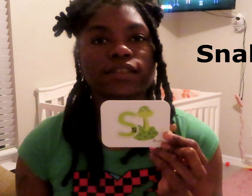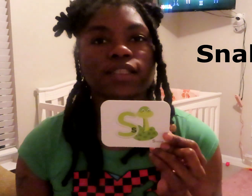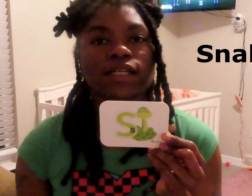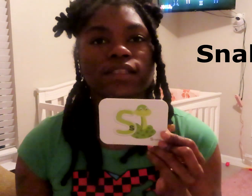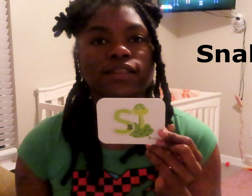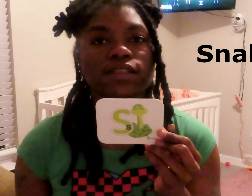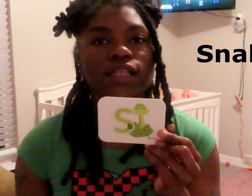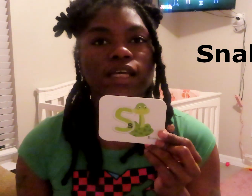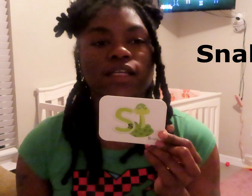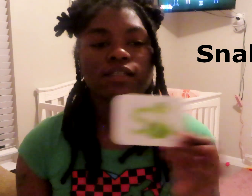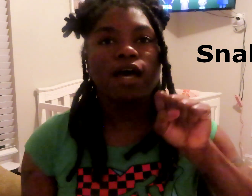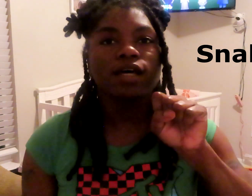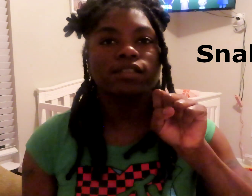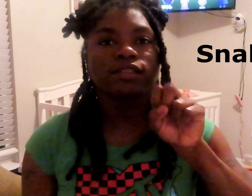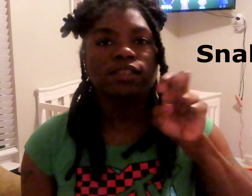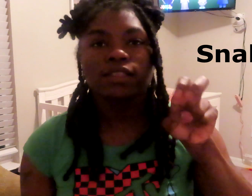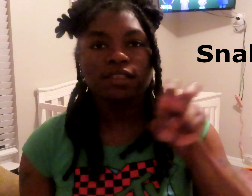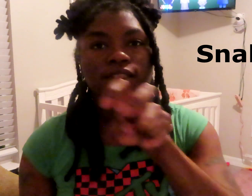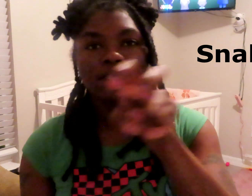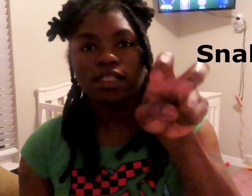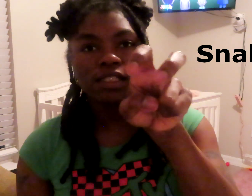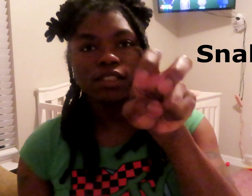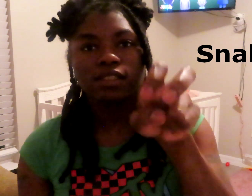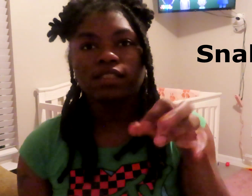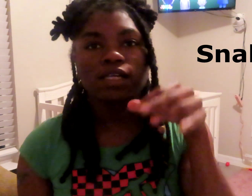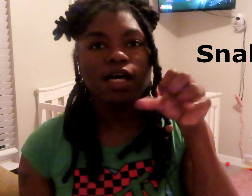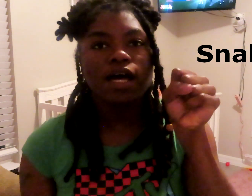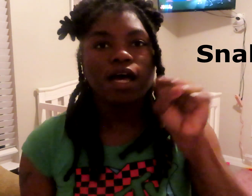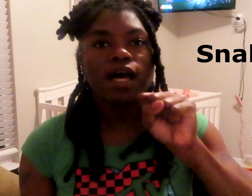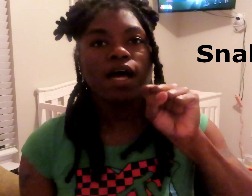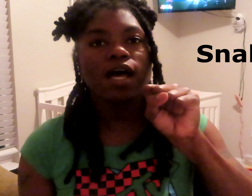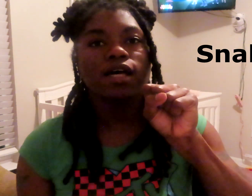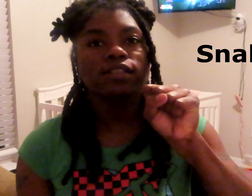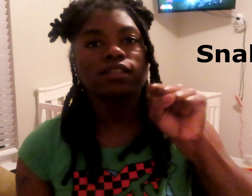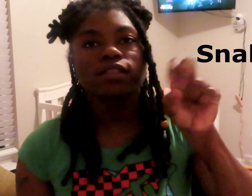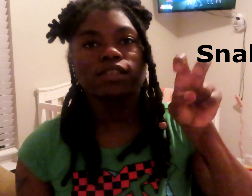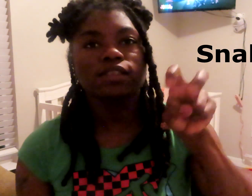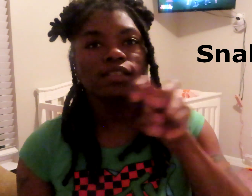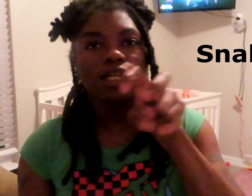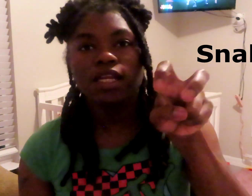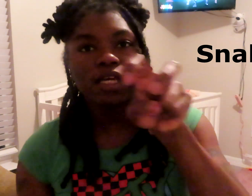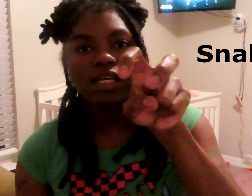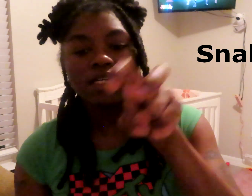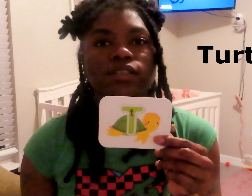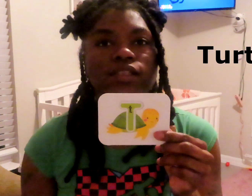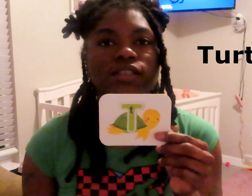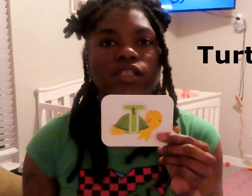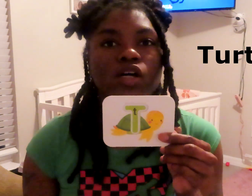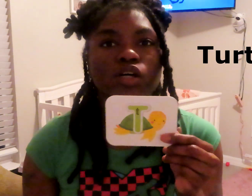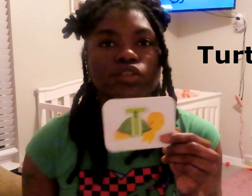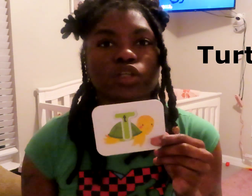S. Snake. S. Snake. S. Snake. T.